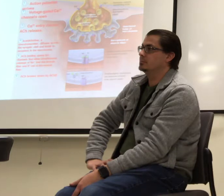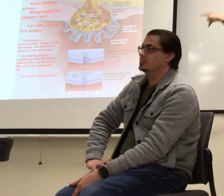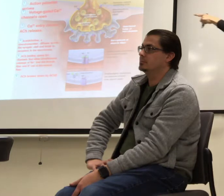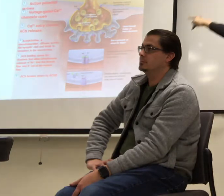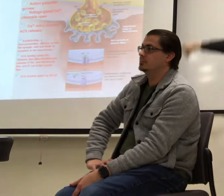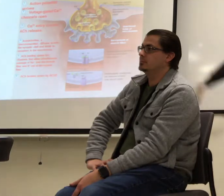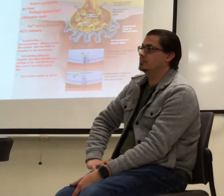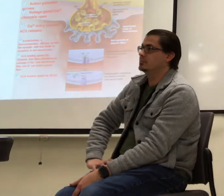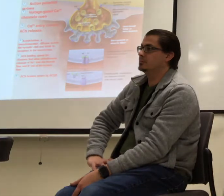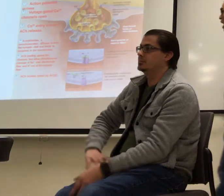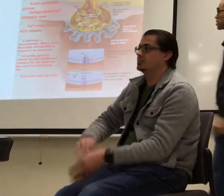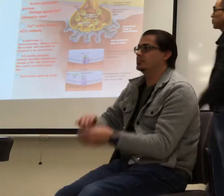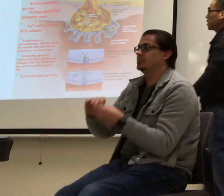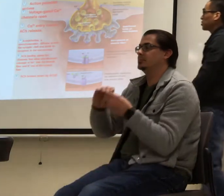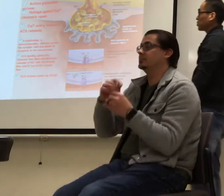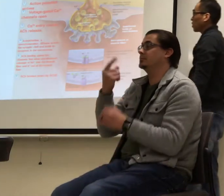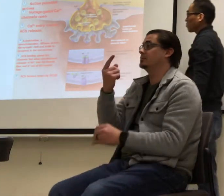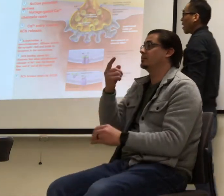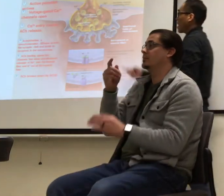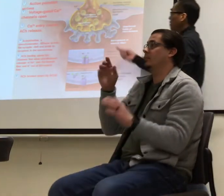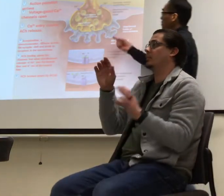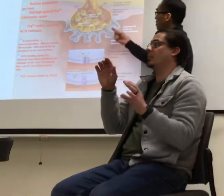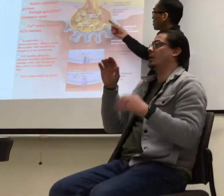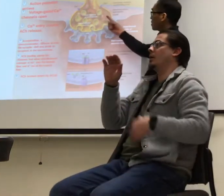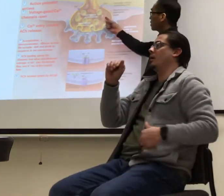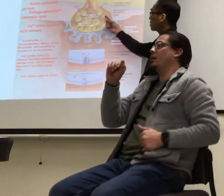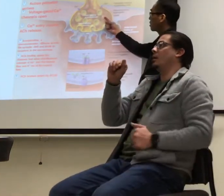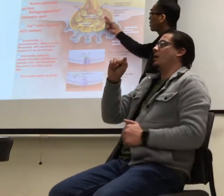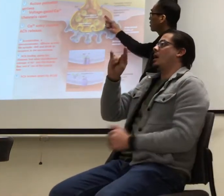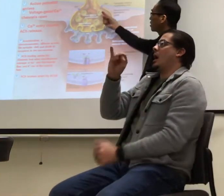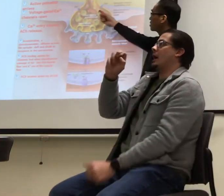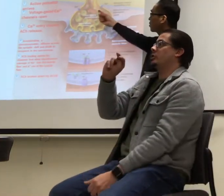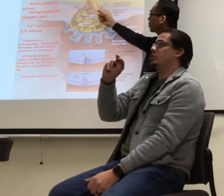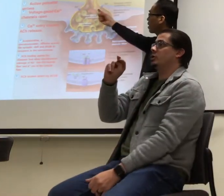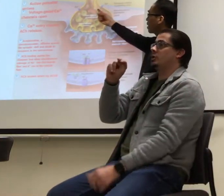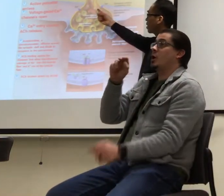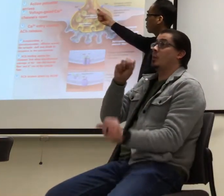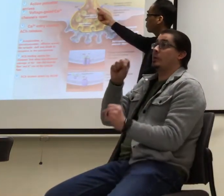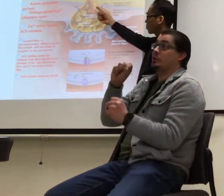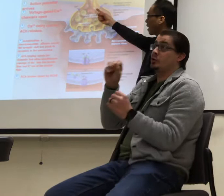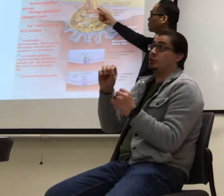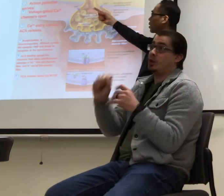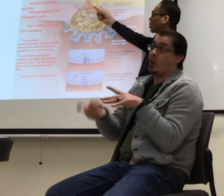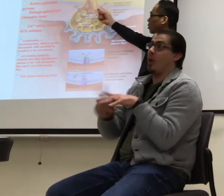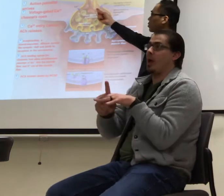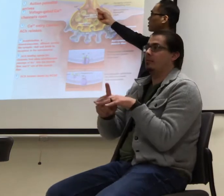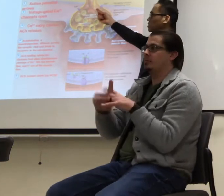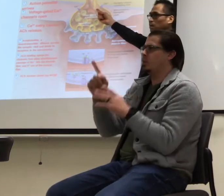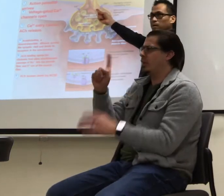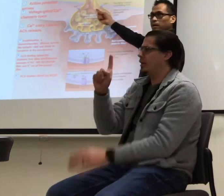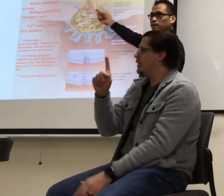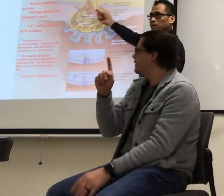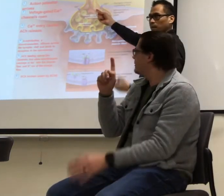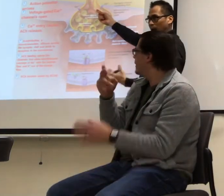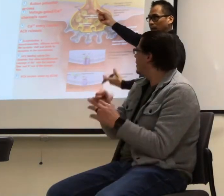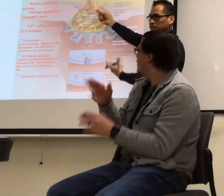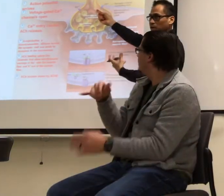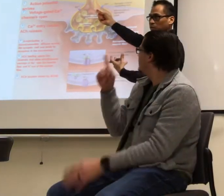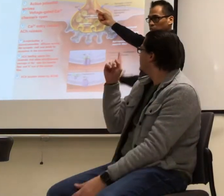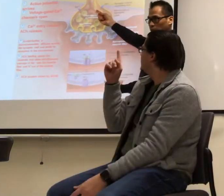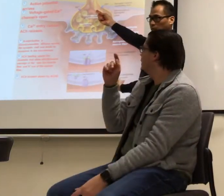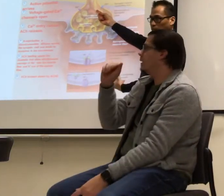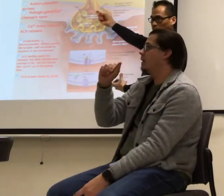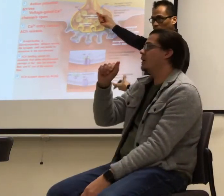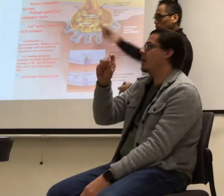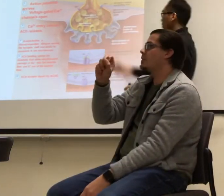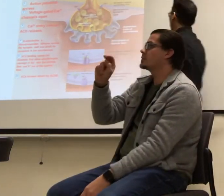So number one, the action potential arrives. So arrives where? Well, what is this called again?